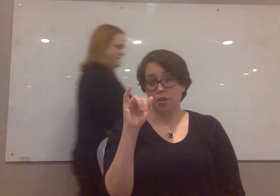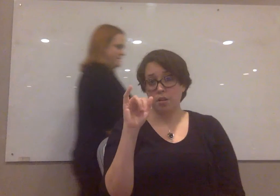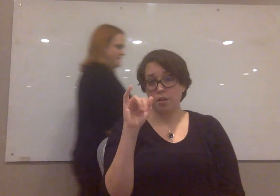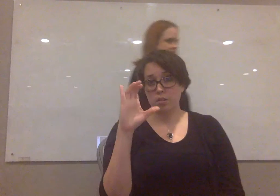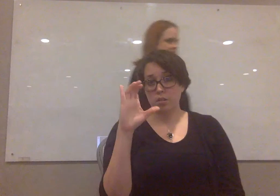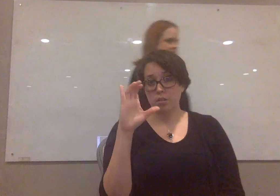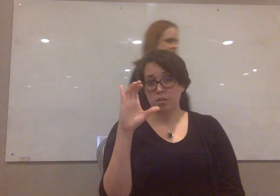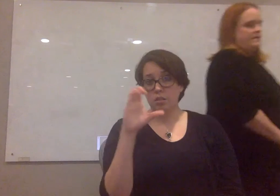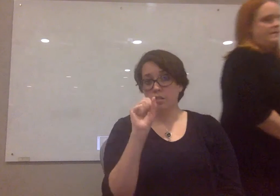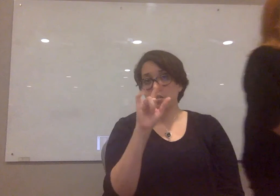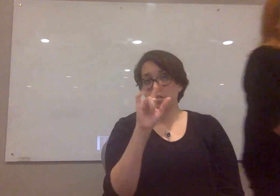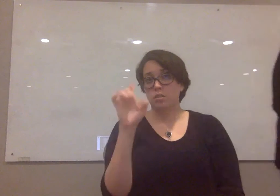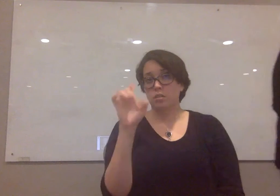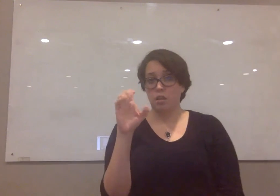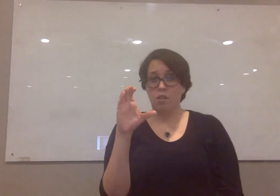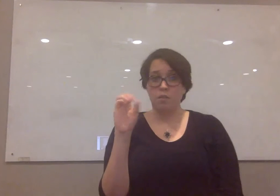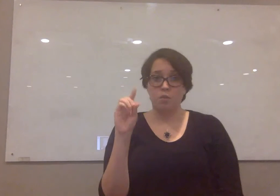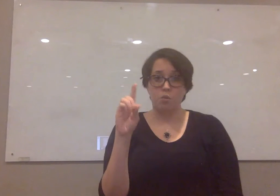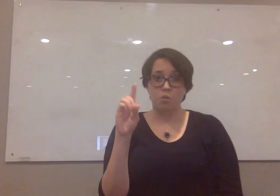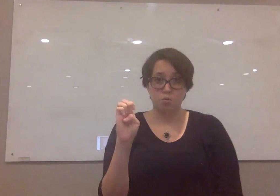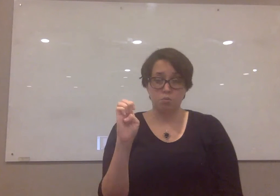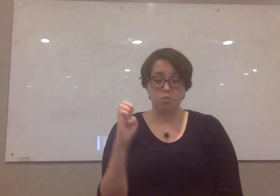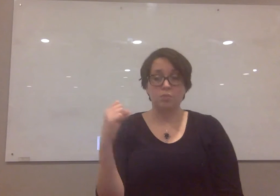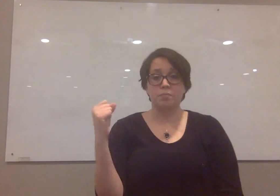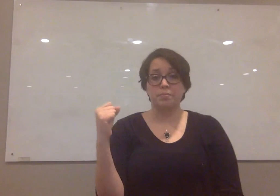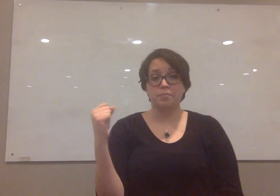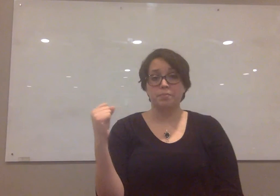style of coding. Yeah, it's.